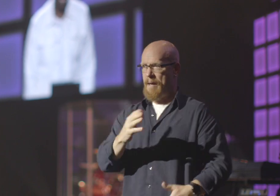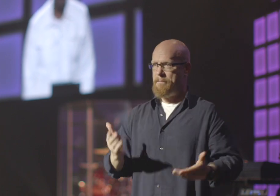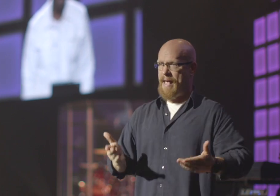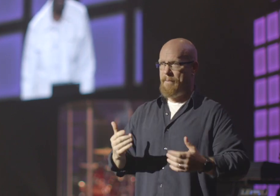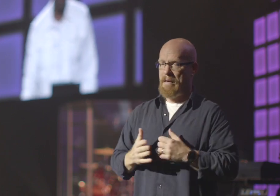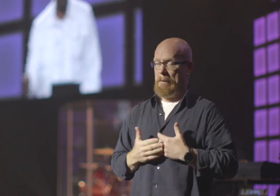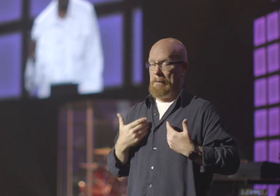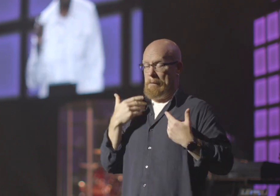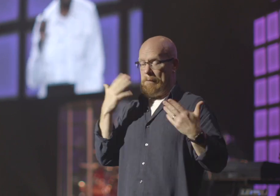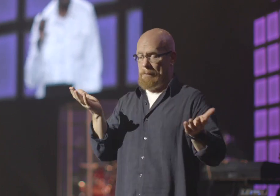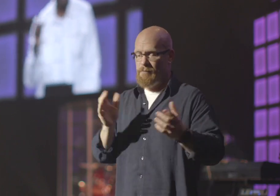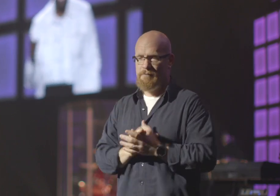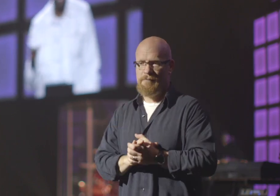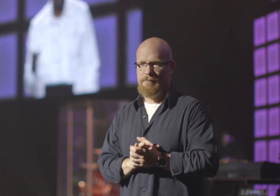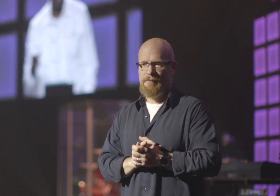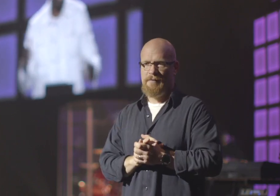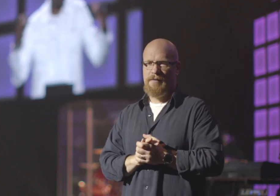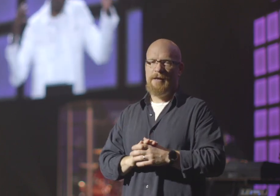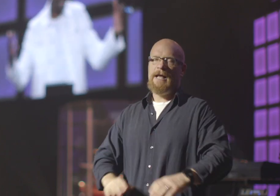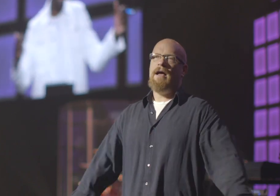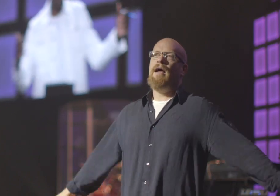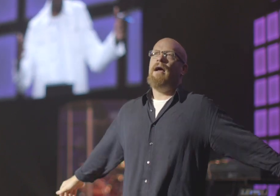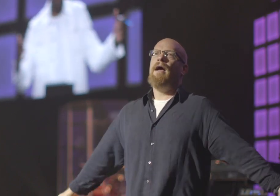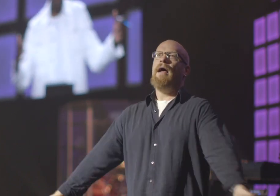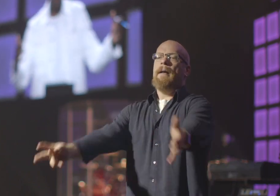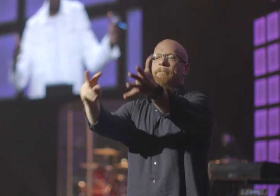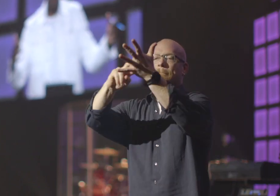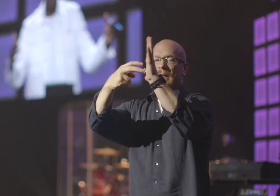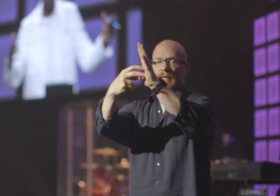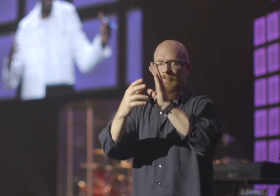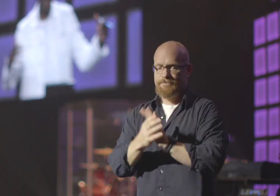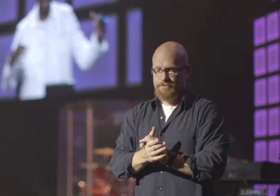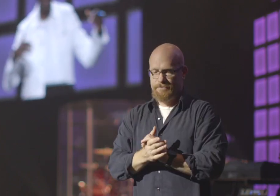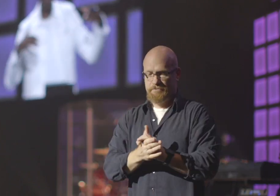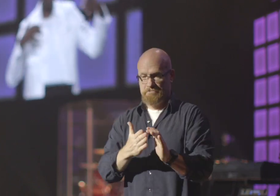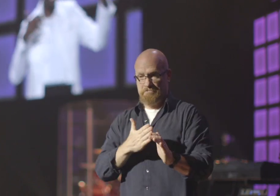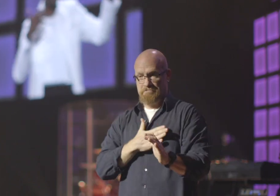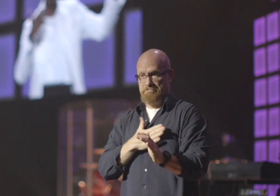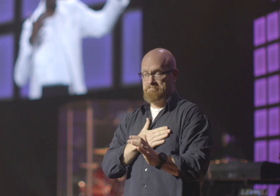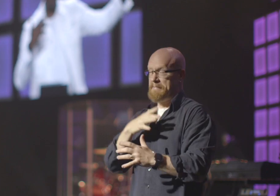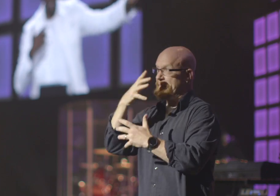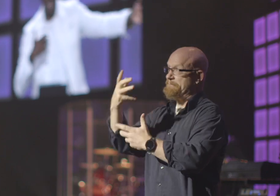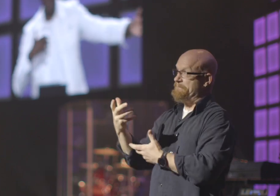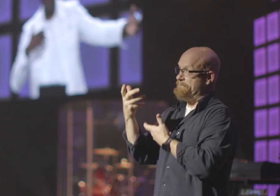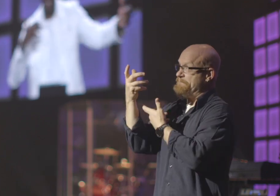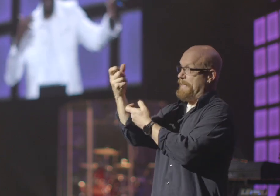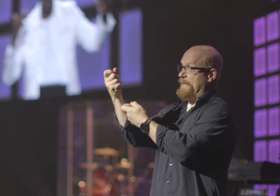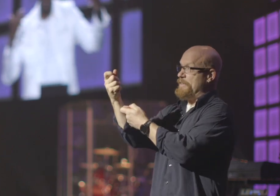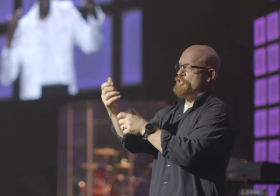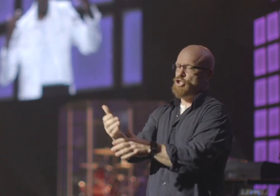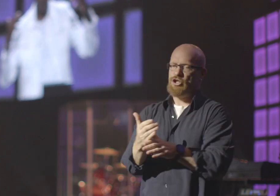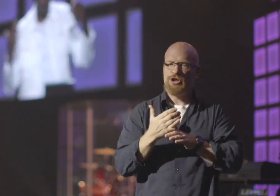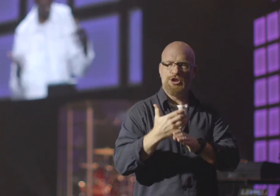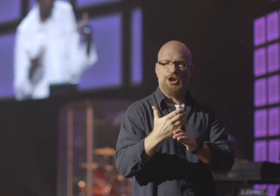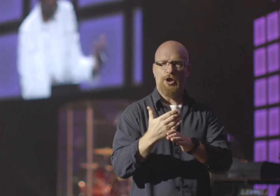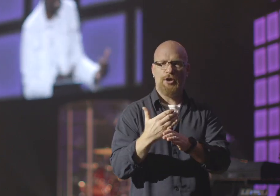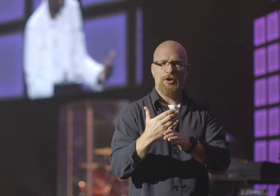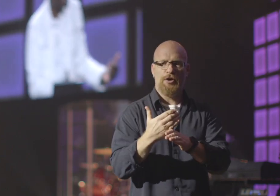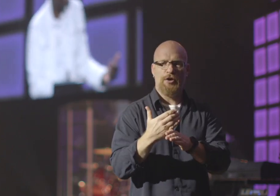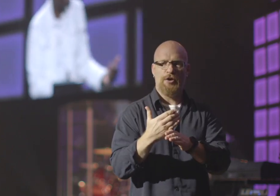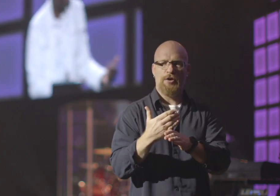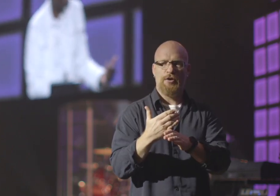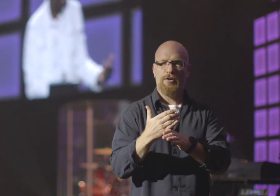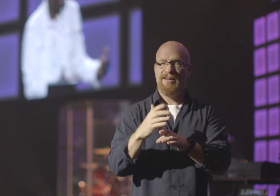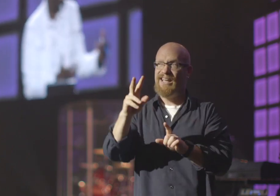All right, now, so we should share our faith because from God's perspective, there's only one